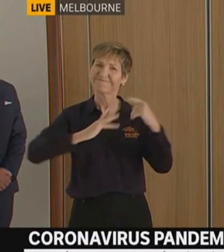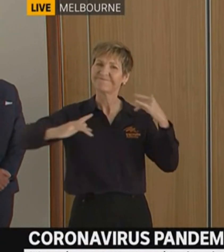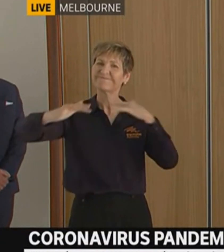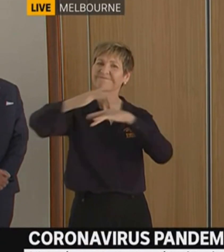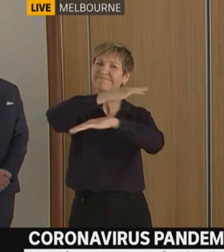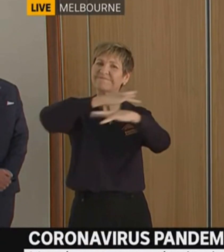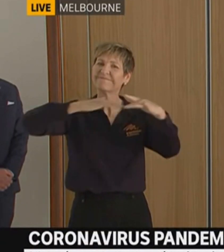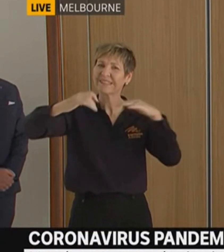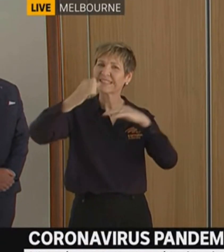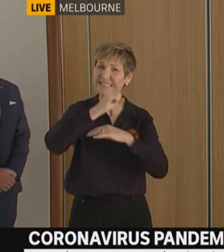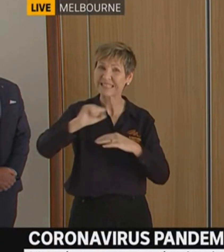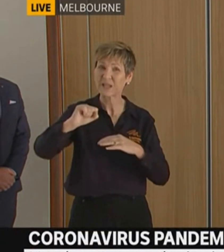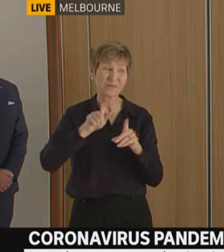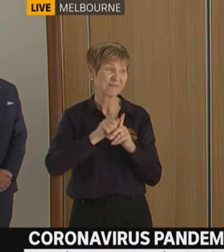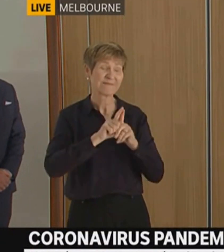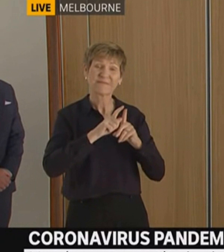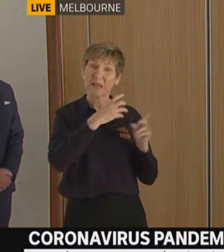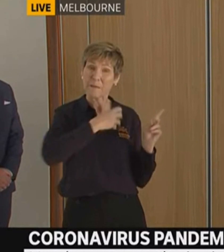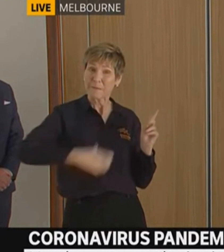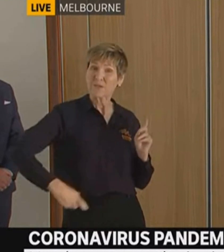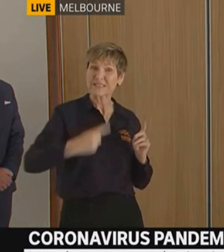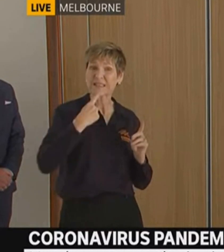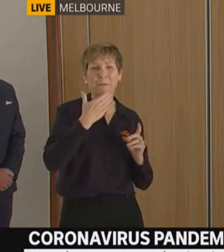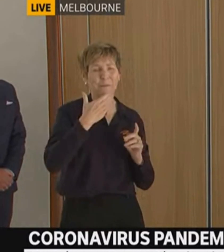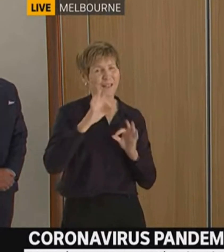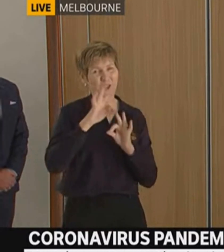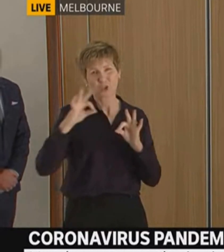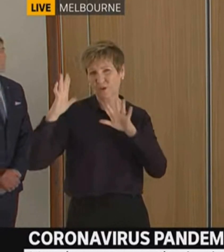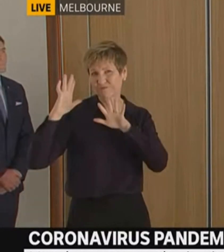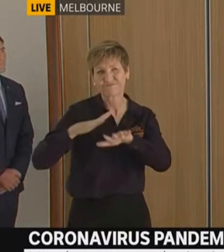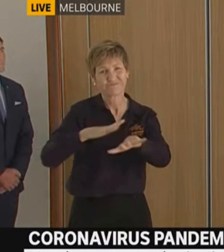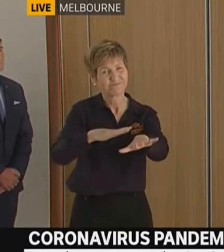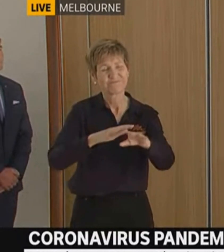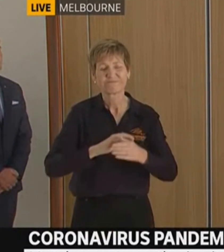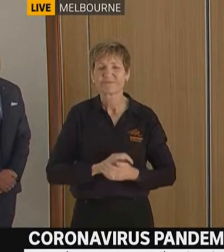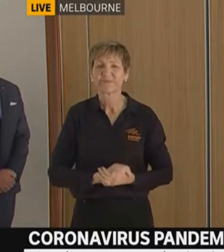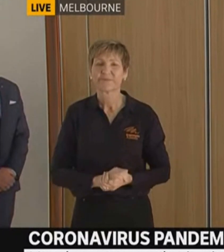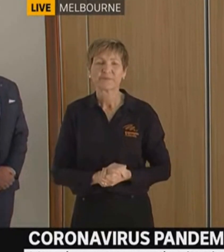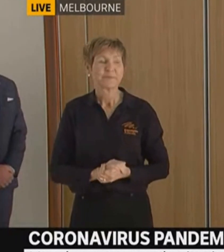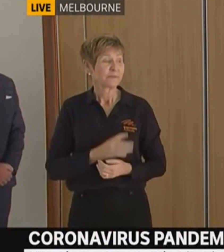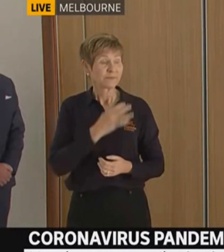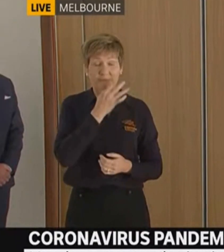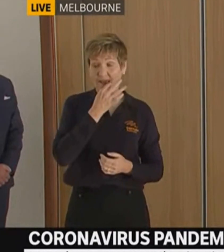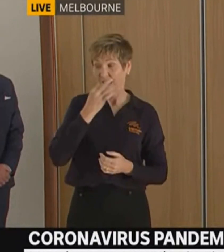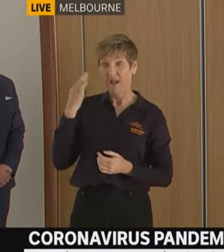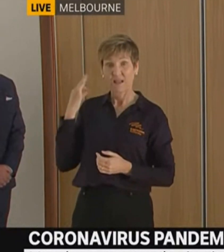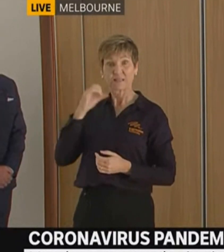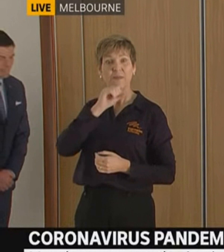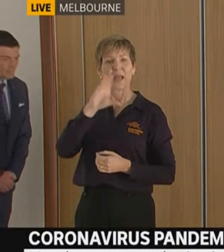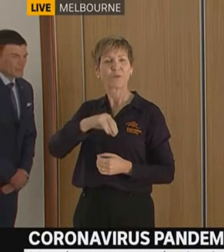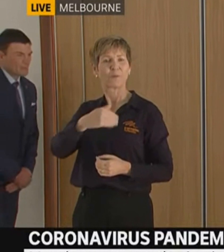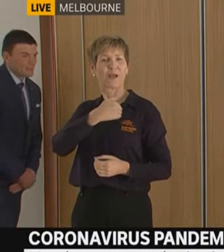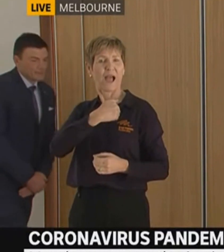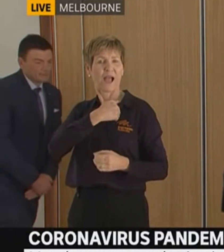have said and avoid mass gatherings. Thank you. I'll just invite Bill Trevesky from the